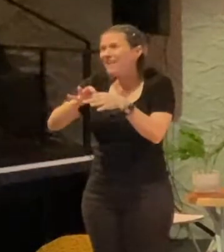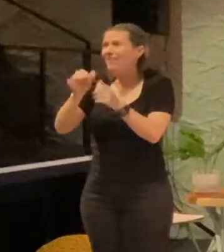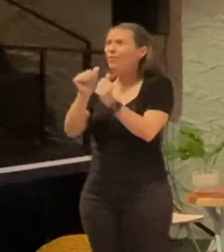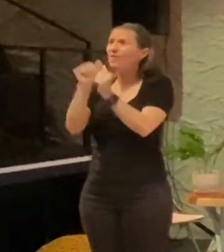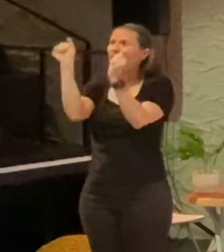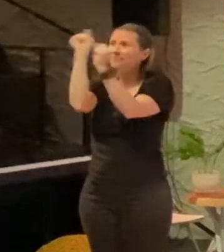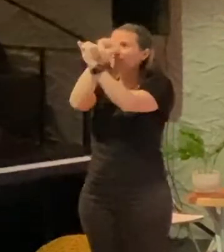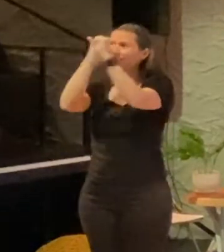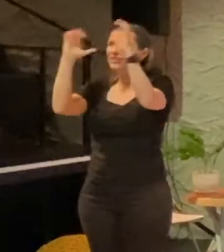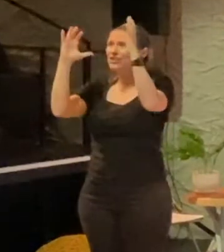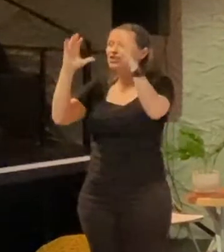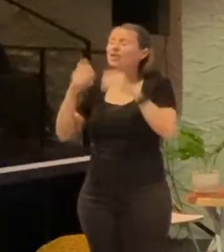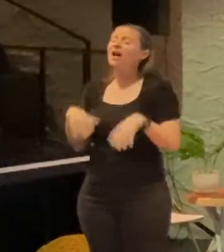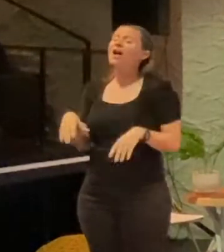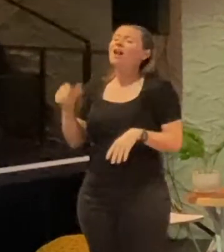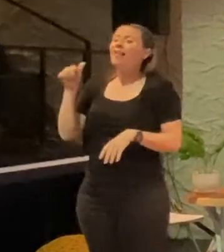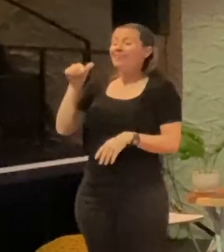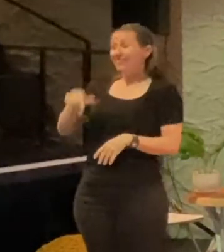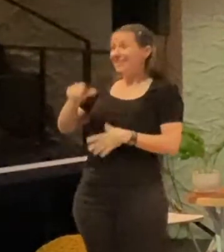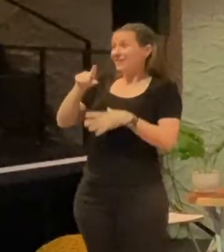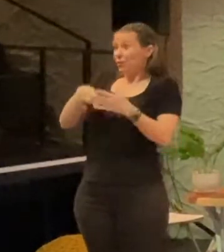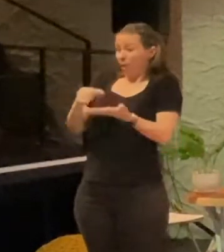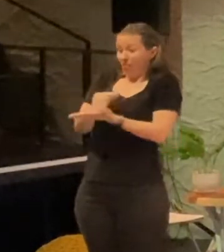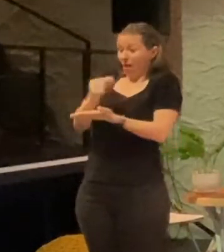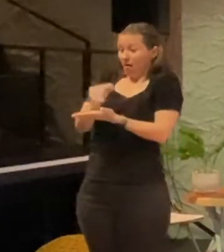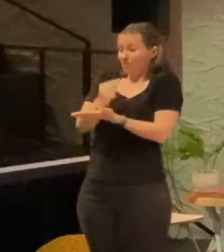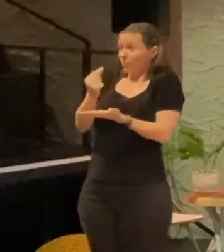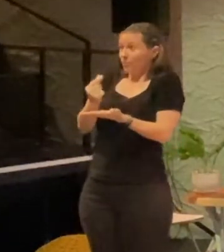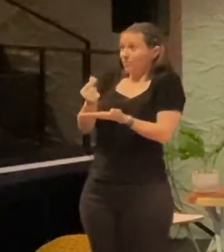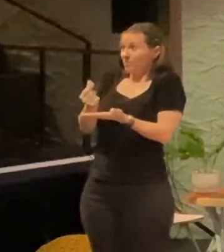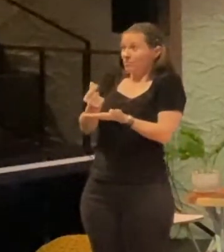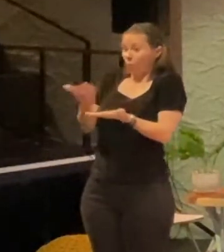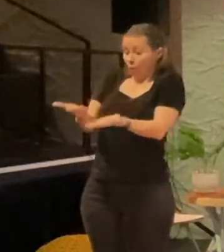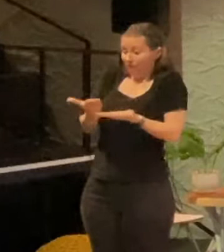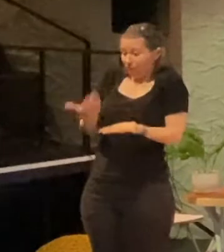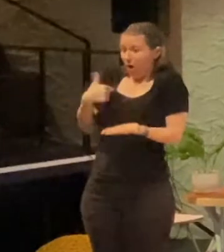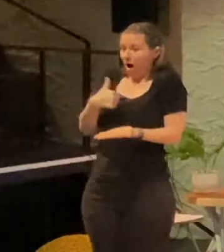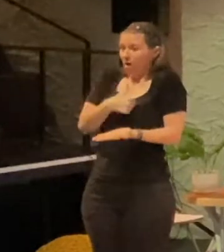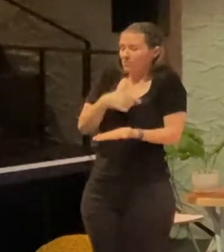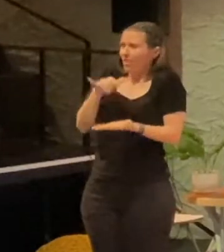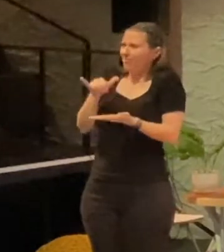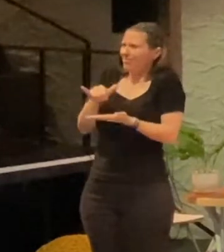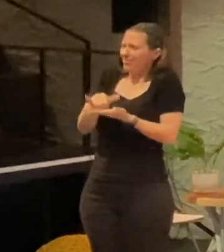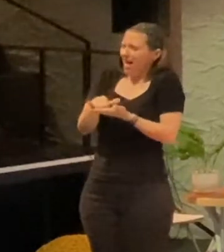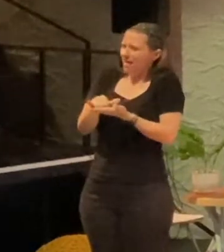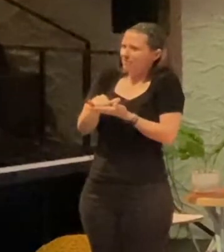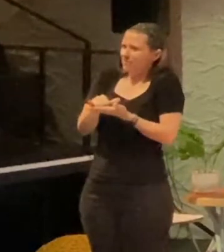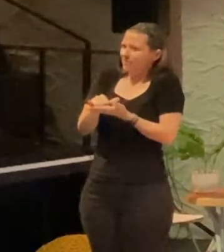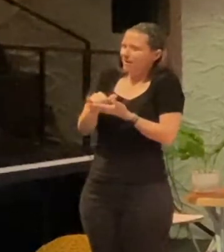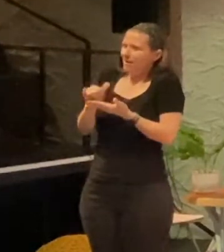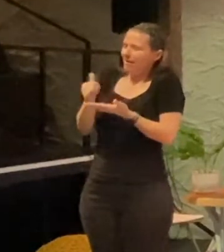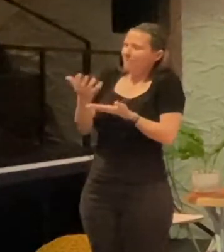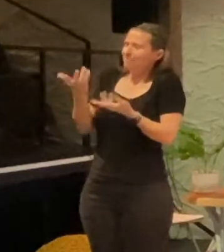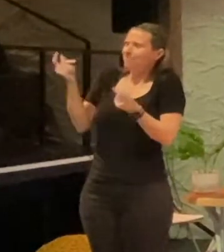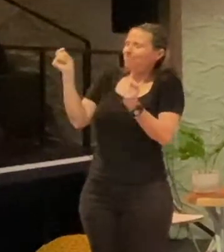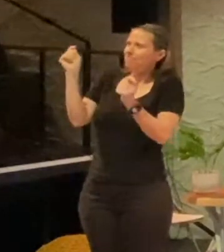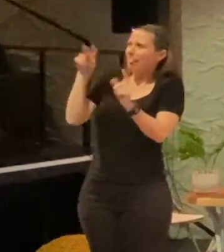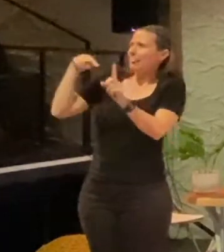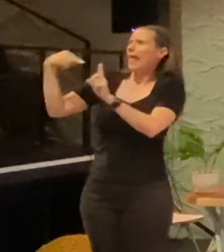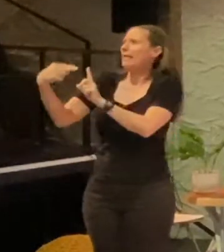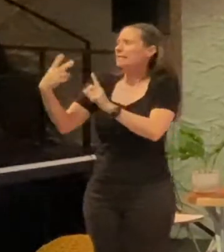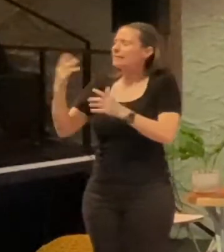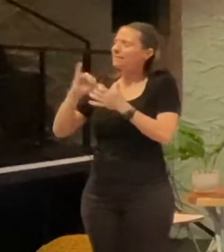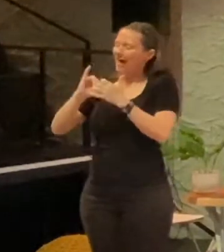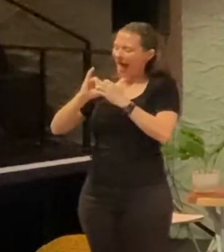vision. And this is what the Gospels offer us. This is what we're after. This lens of not just what and not just how, but